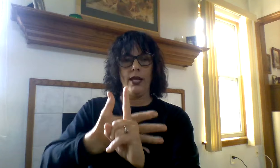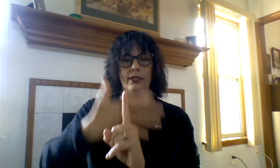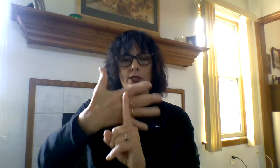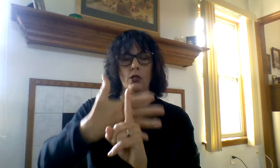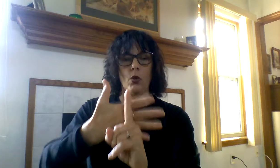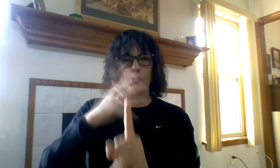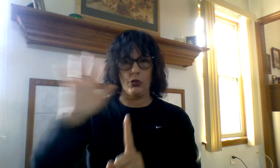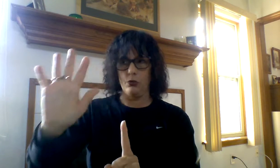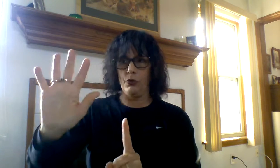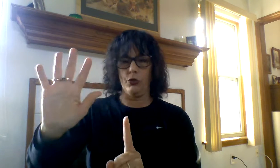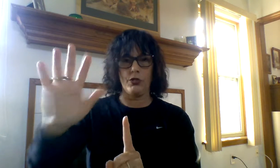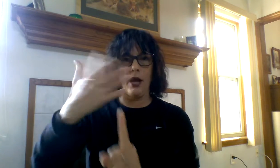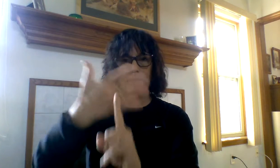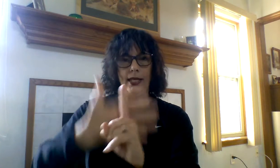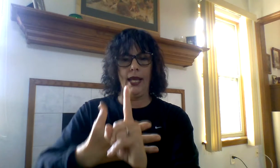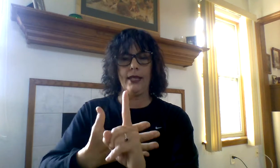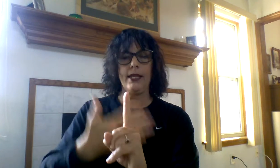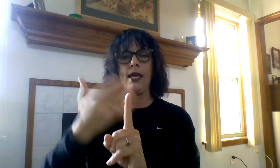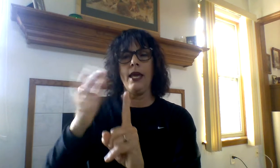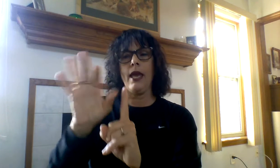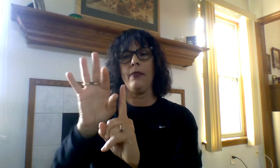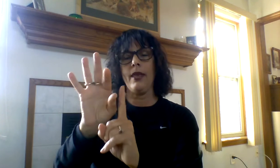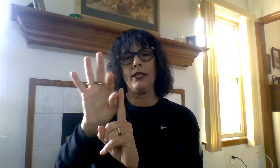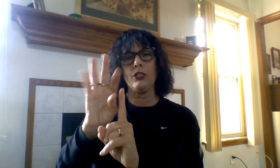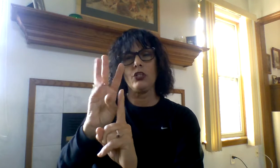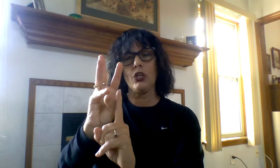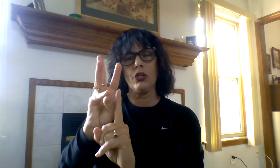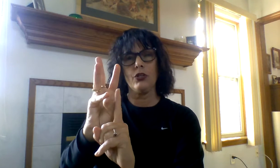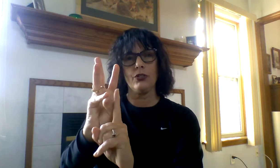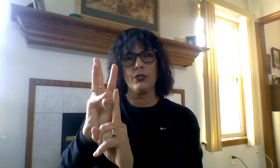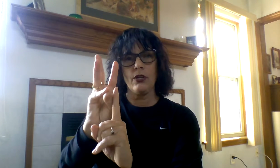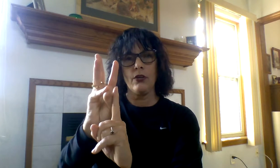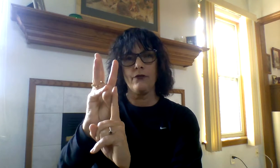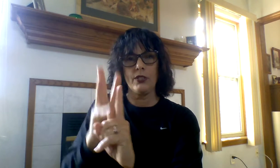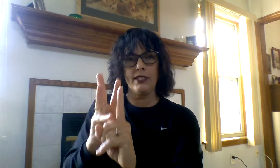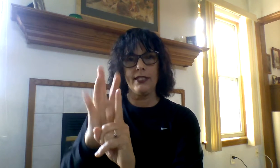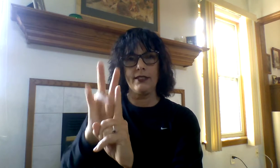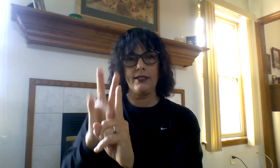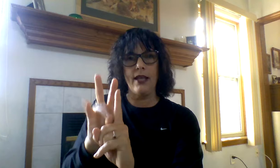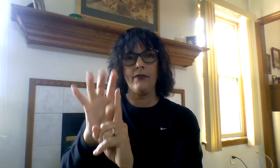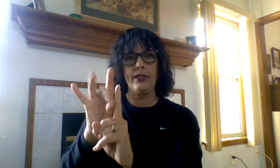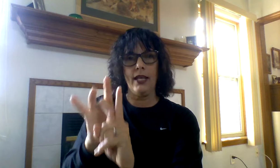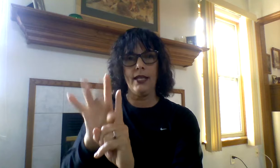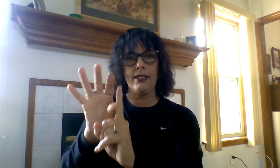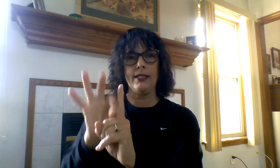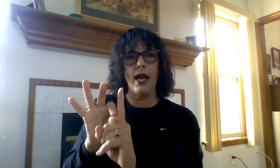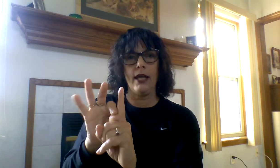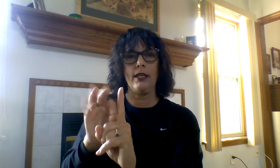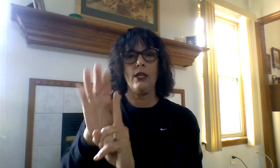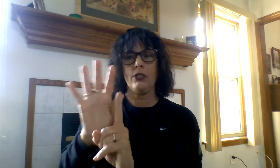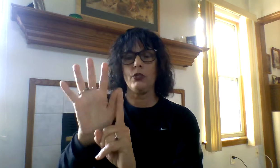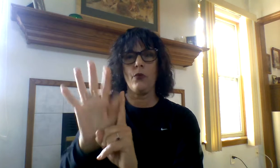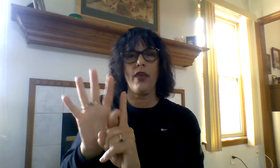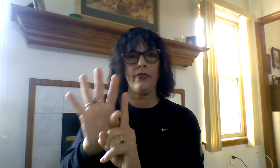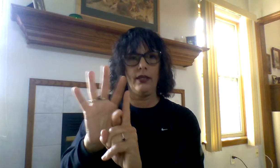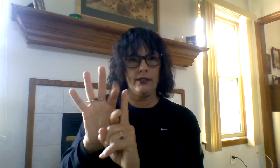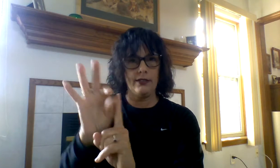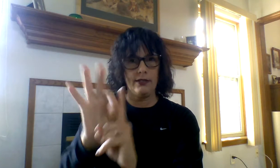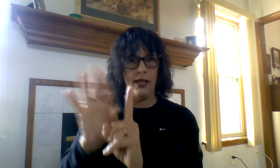is closer with your dominant hand. And then it turns for 6, 7, 8, and 9 so that